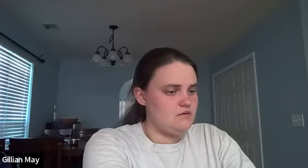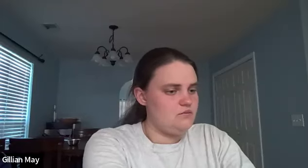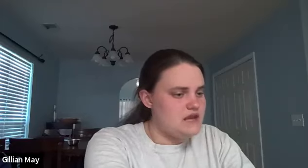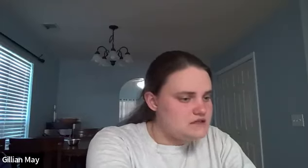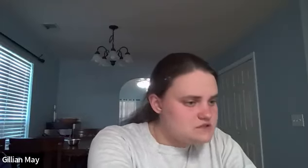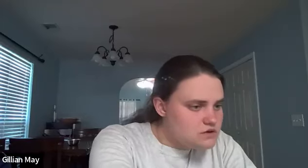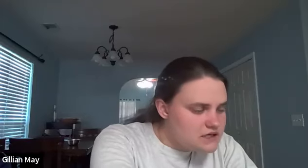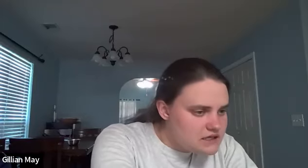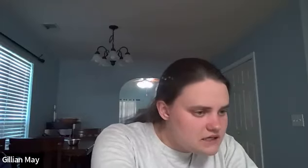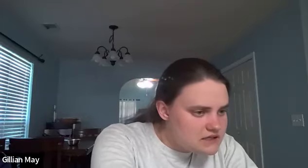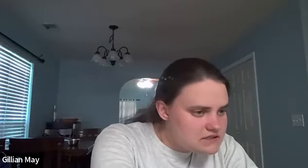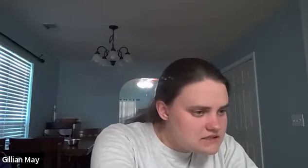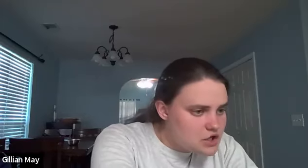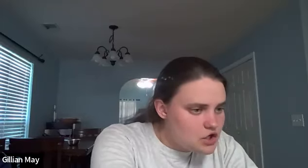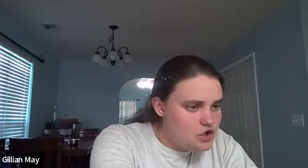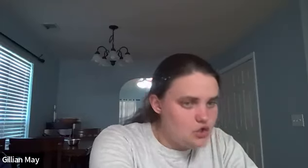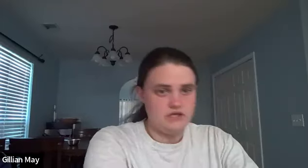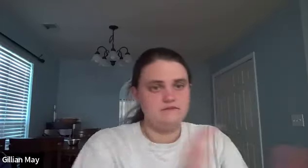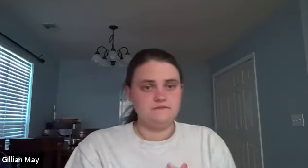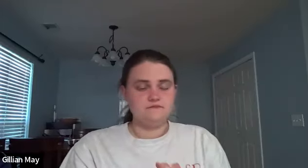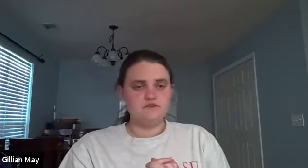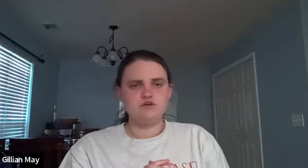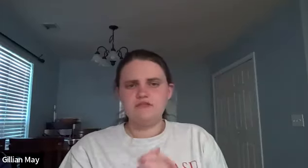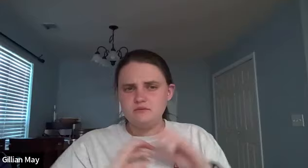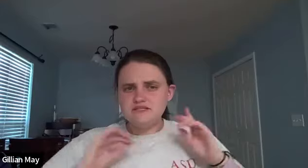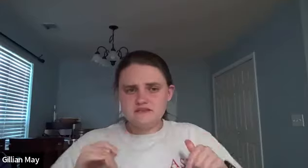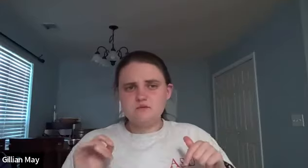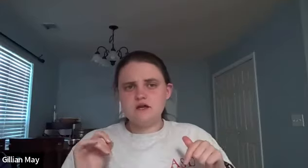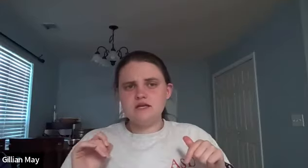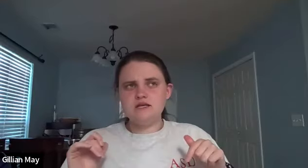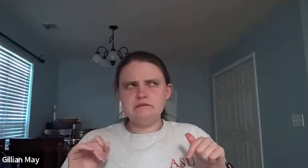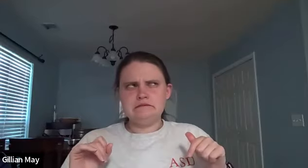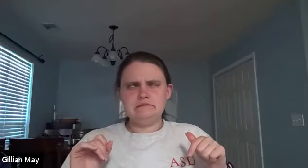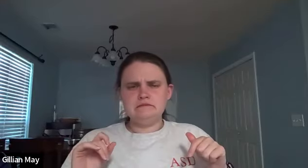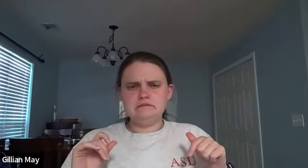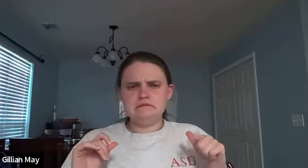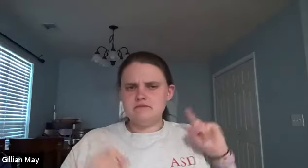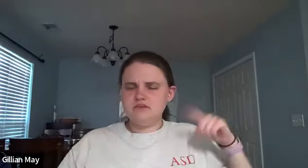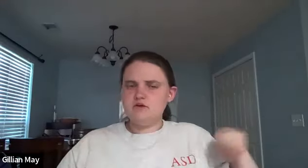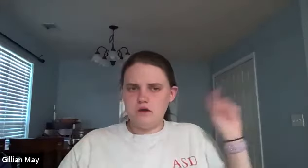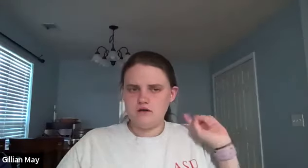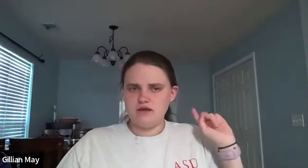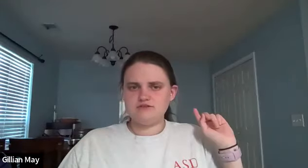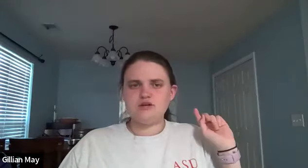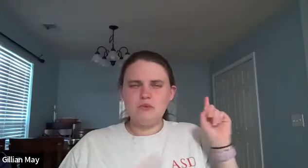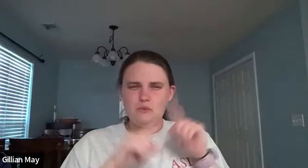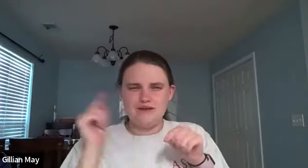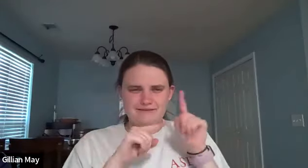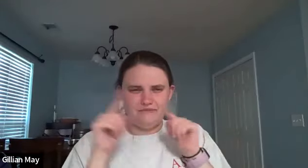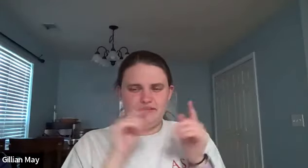the next one is good. So I think we did this one, I think a while back. I was trying to remember what we